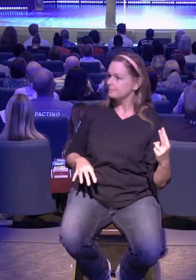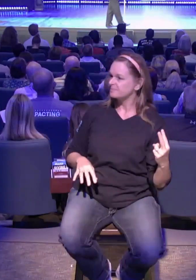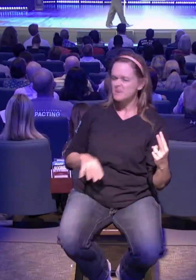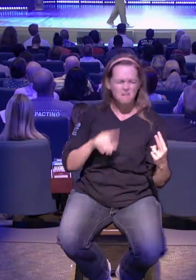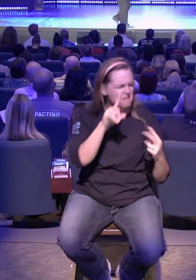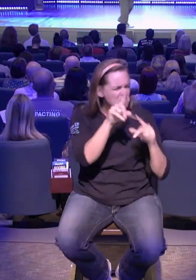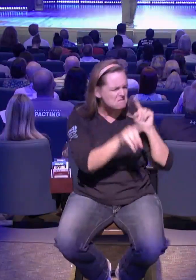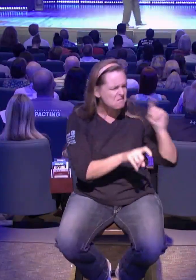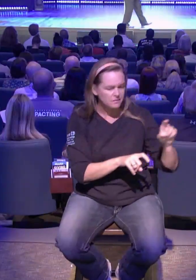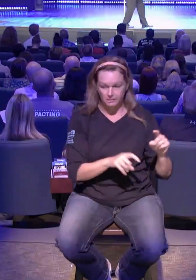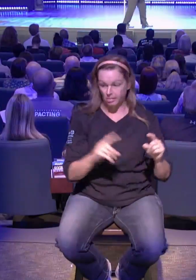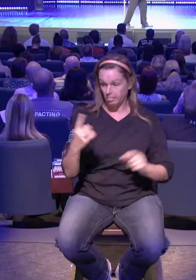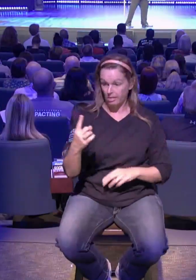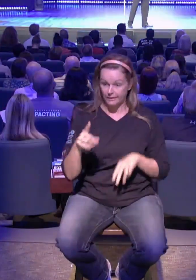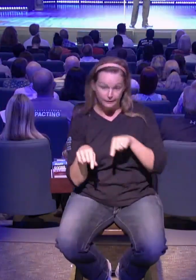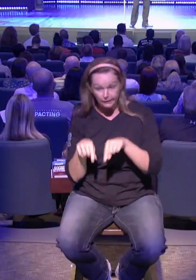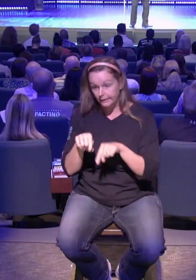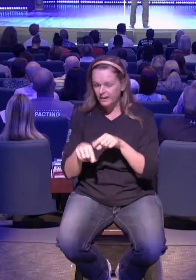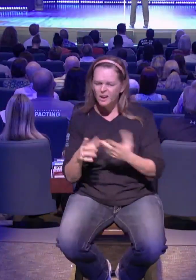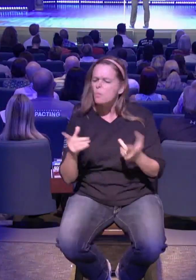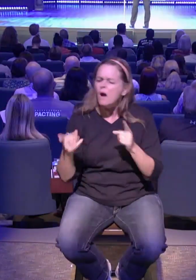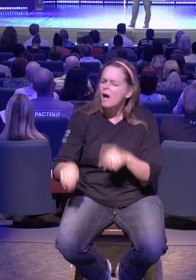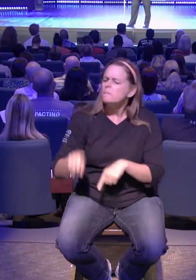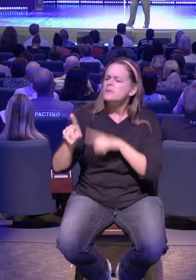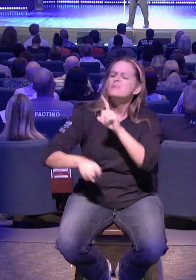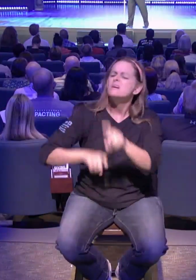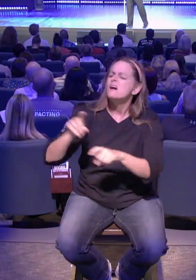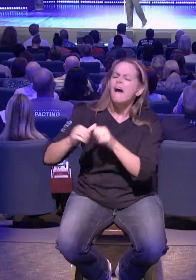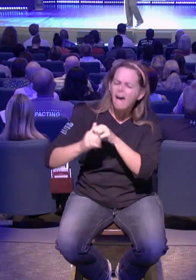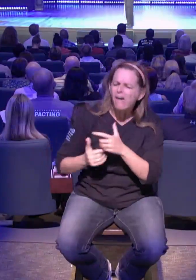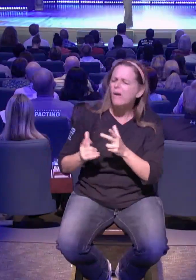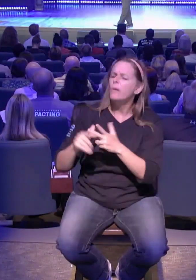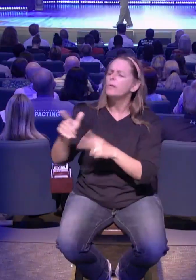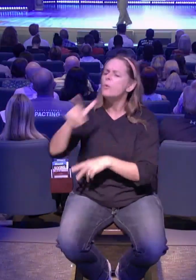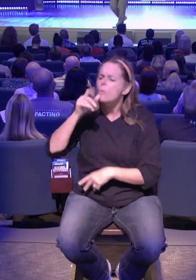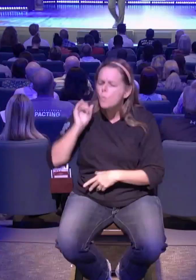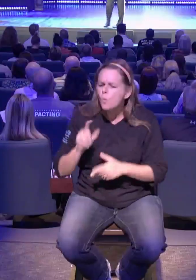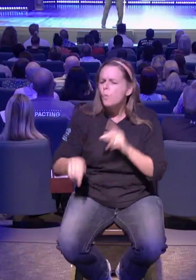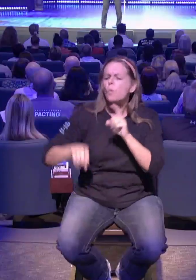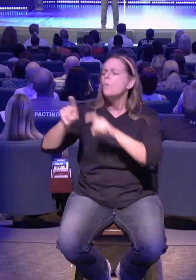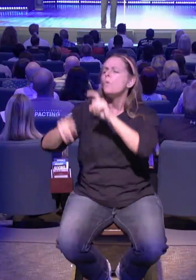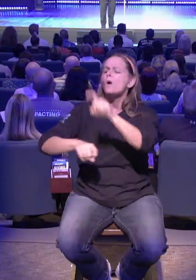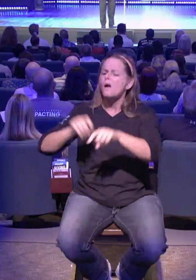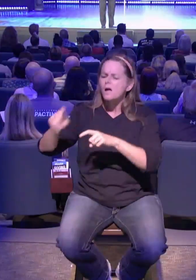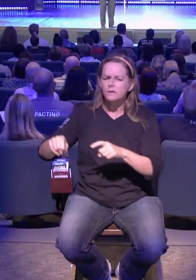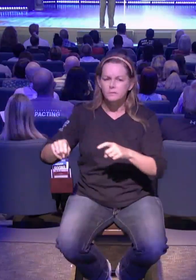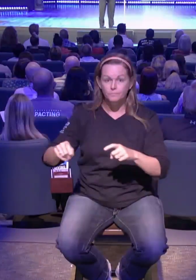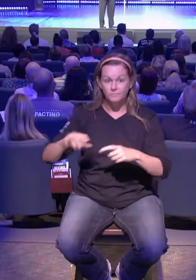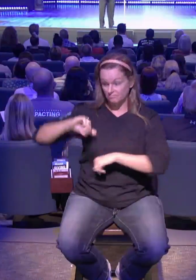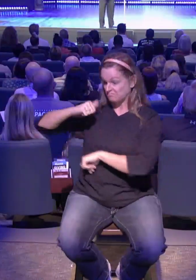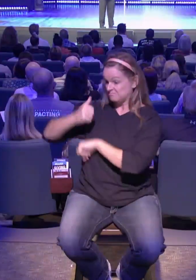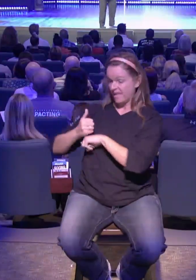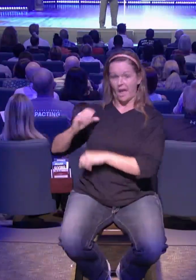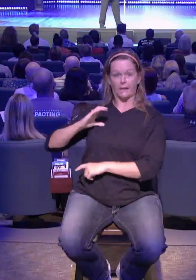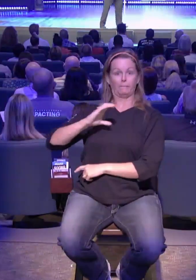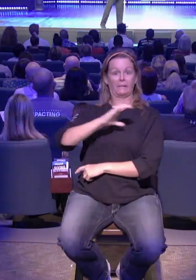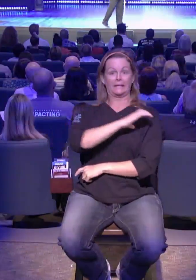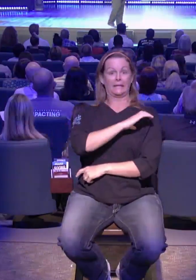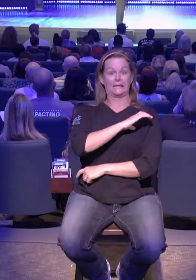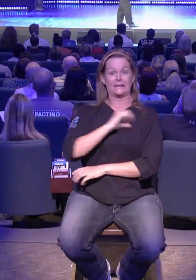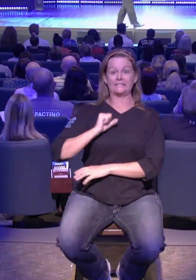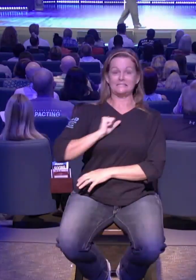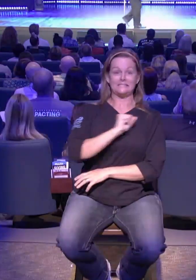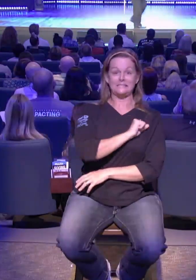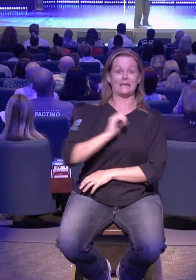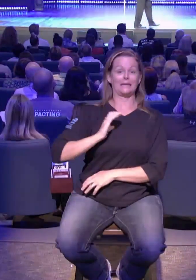quizzing the crippled man. What really happened? Trying to get to the bottom of the story. They appointed a Senate committee. No,